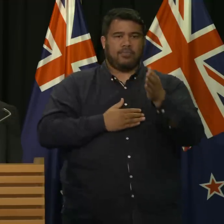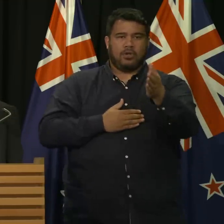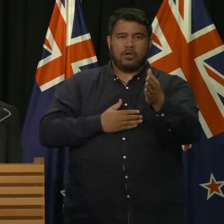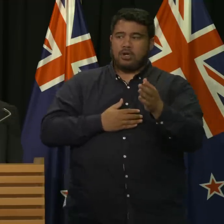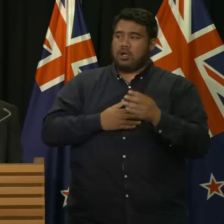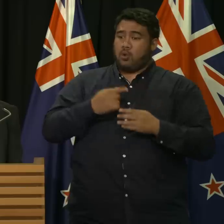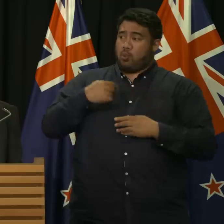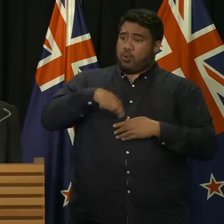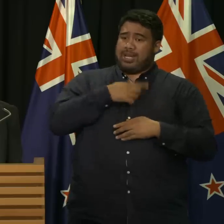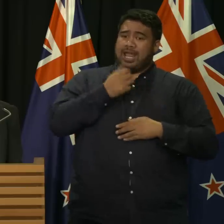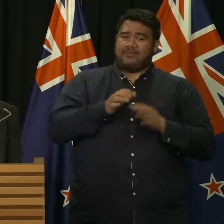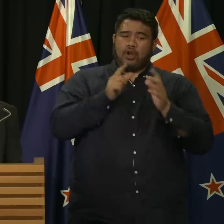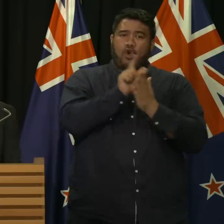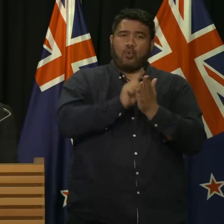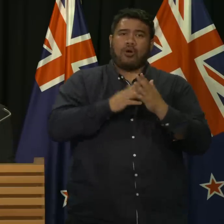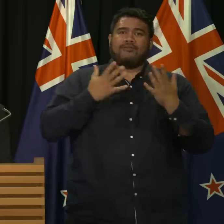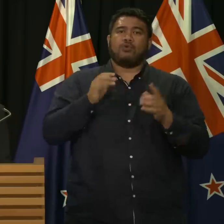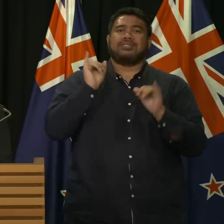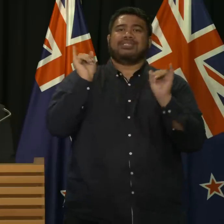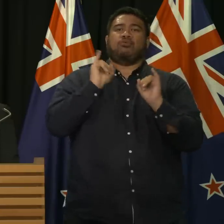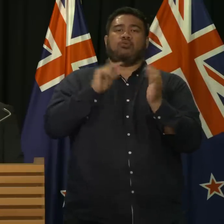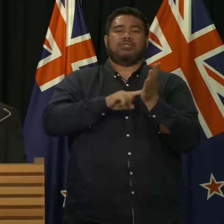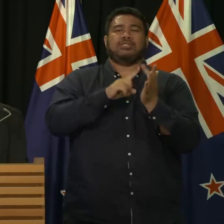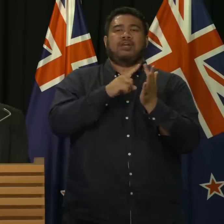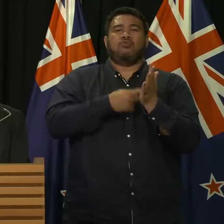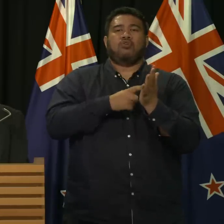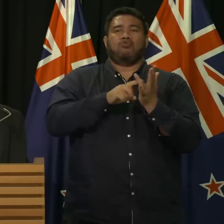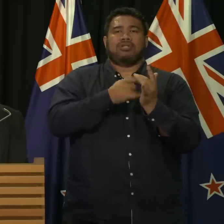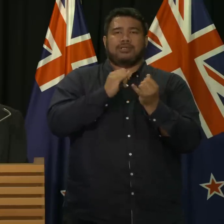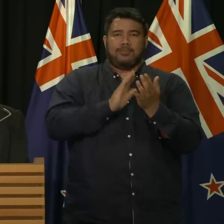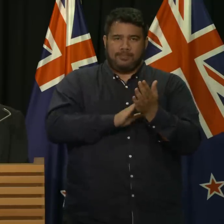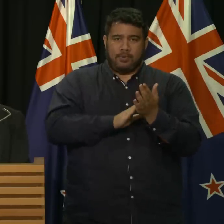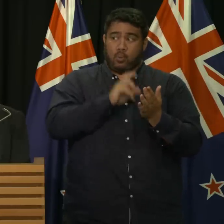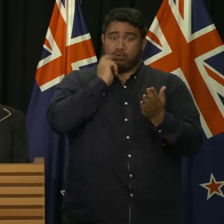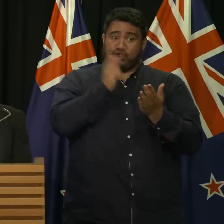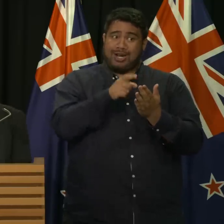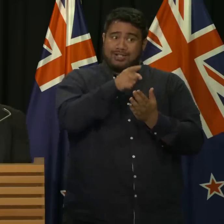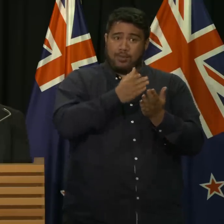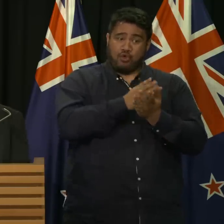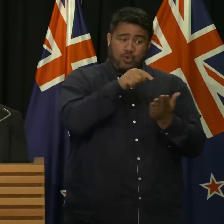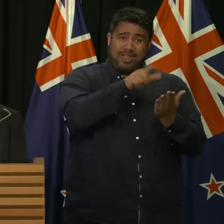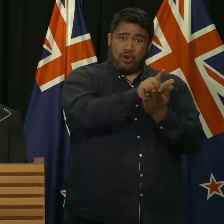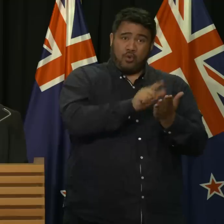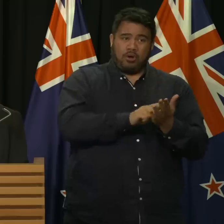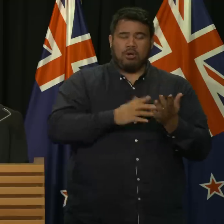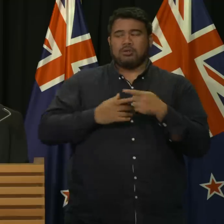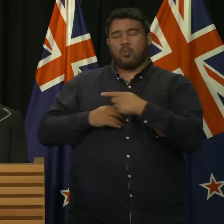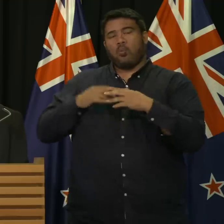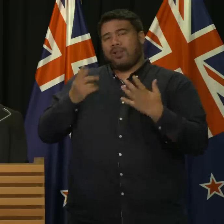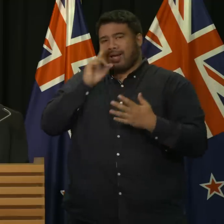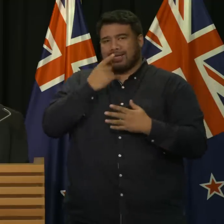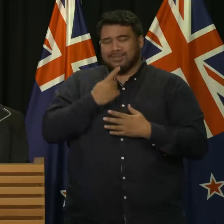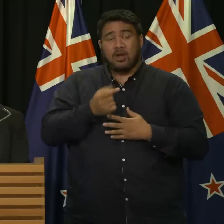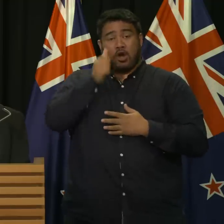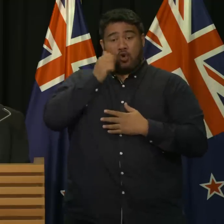Suppression Act? At this stage, a murder charge has been laid. I wouldn't want to speculate on anything